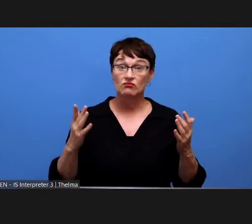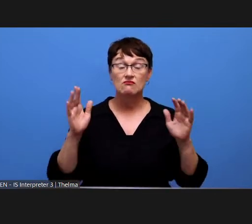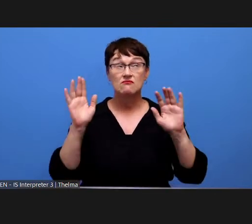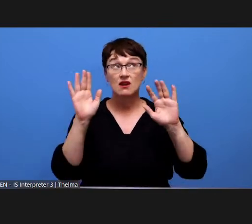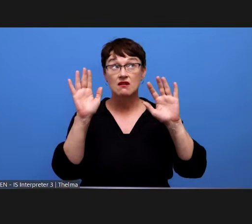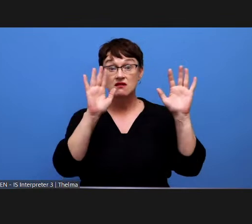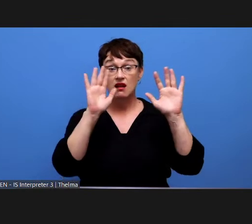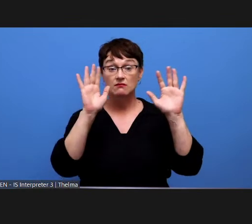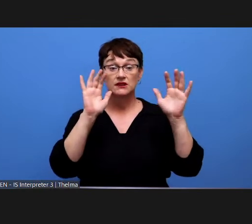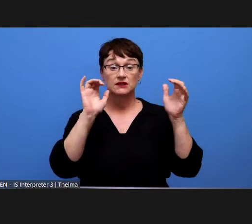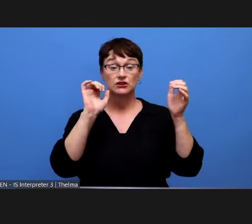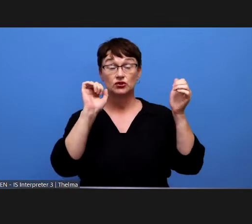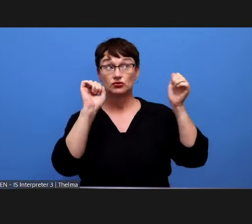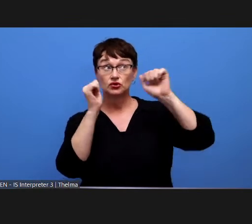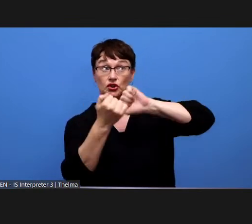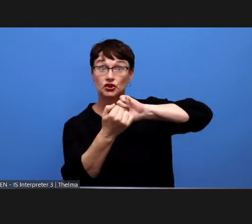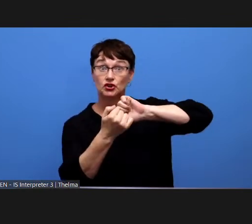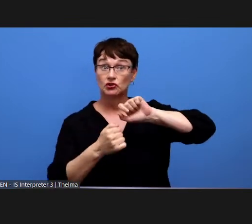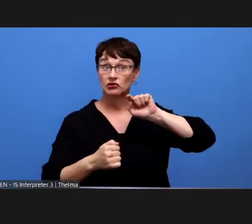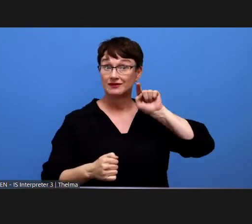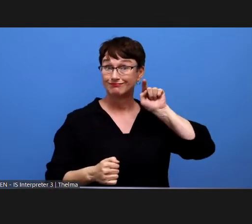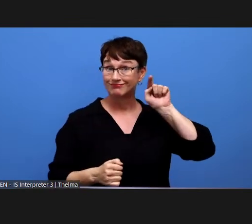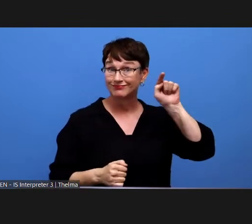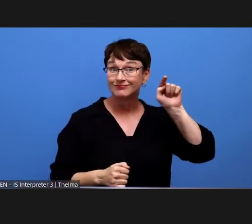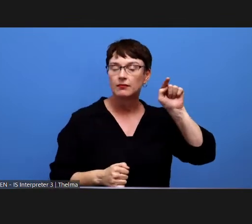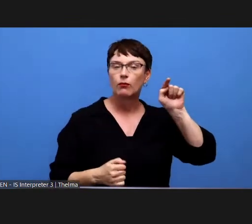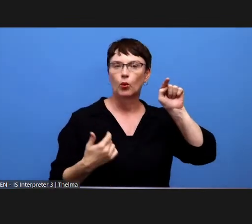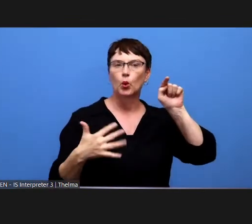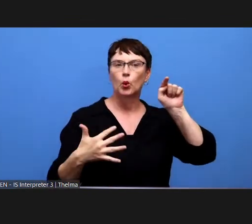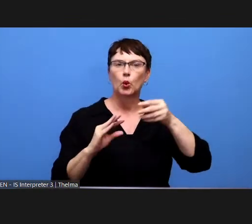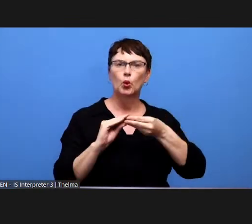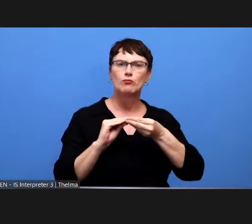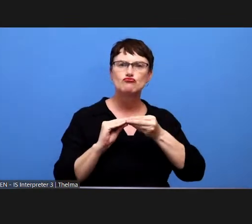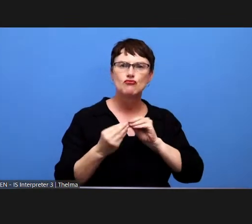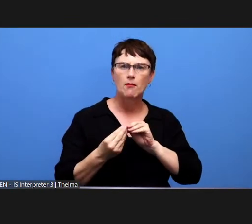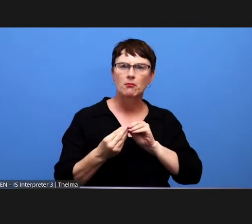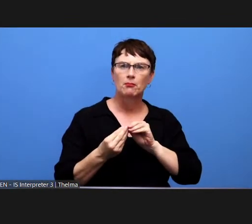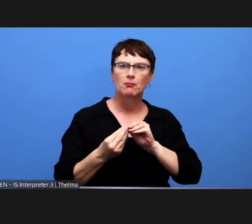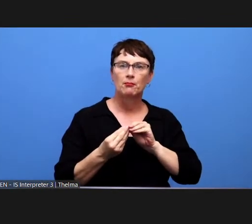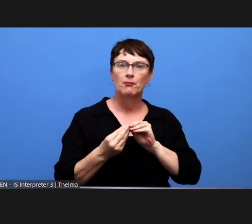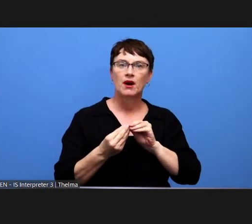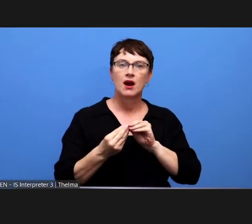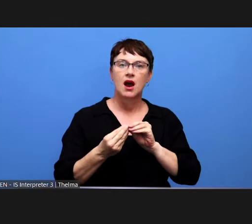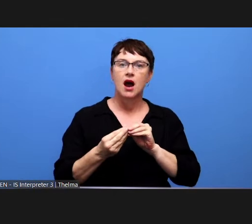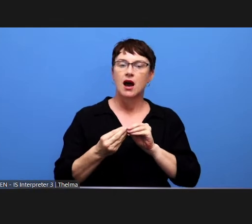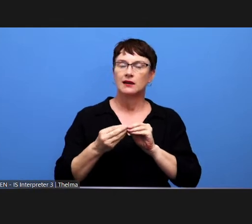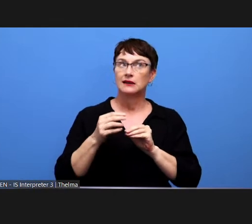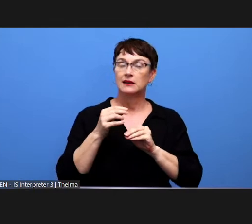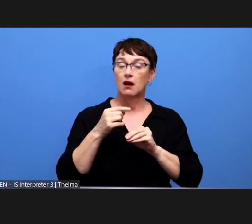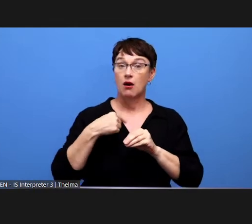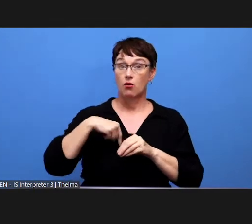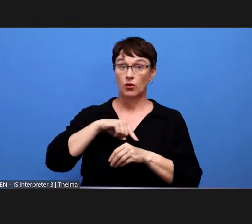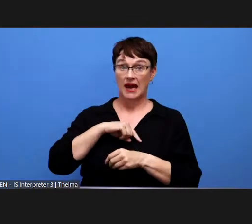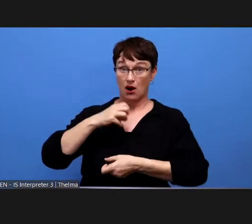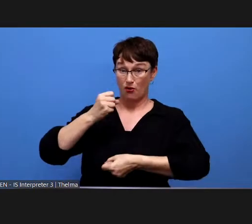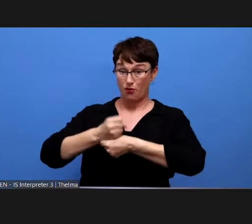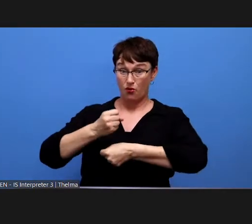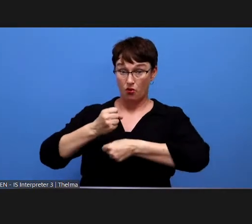of the main challenges to creating resilient and sustainable cities and communities.